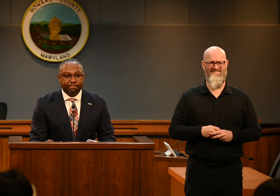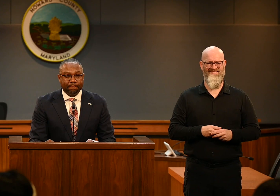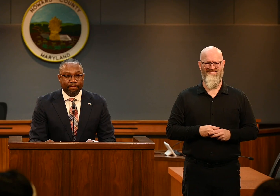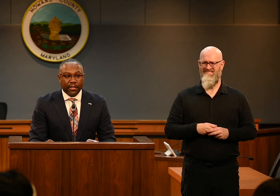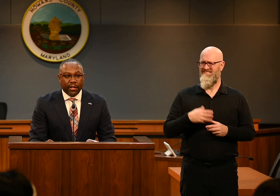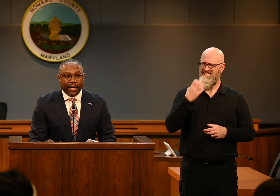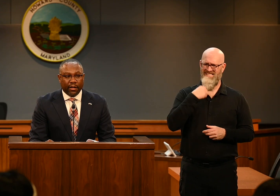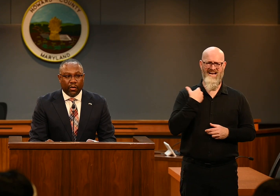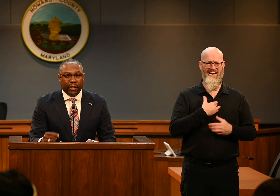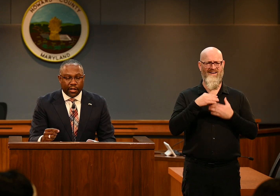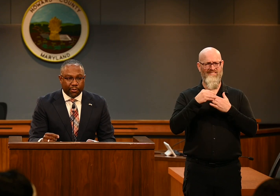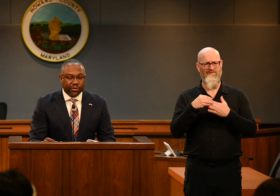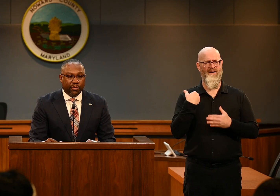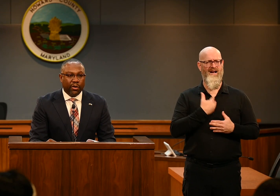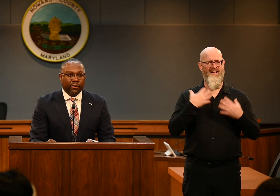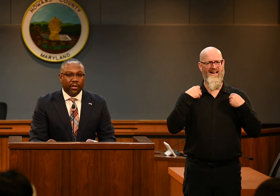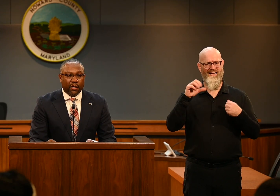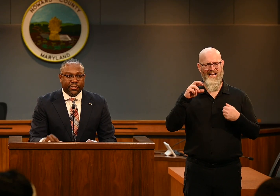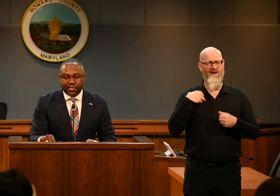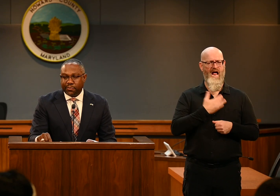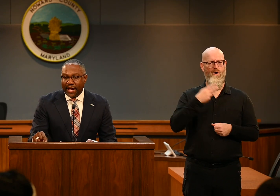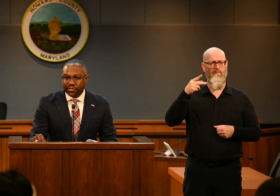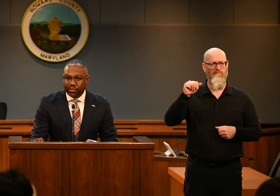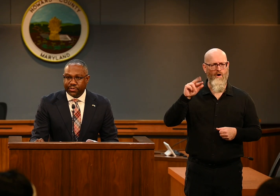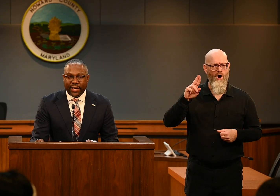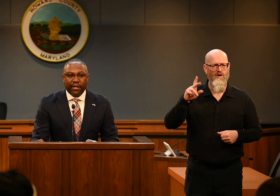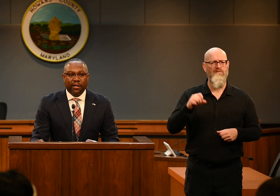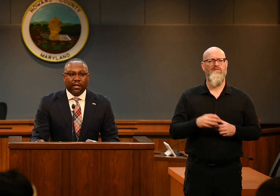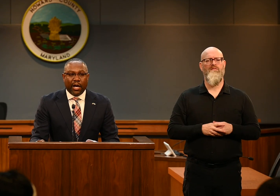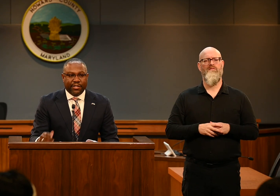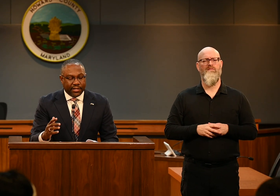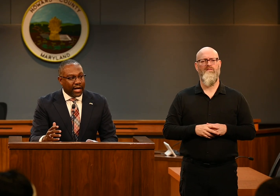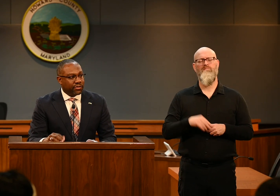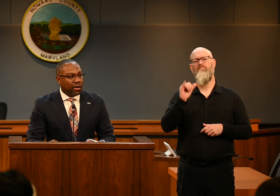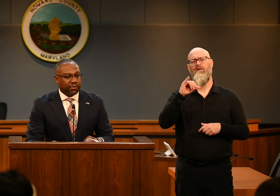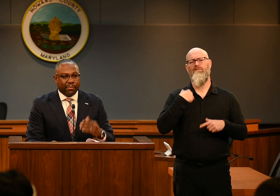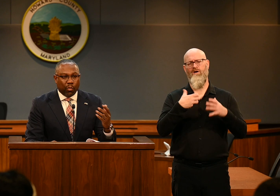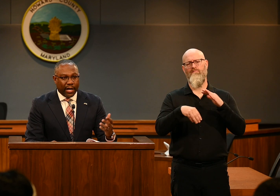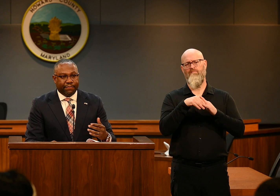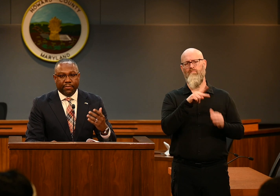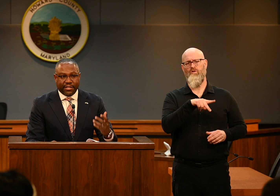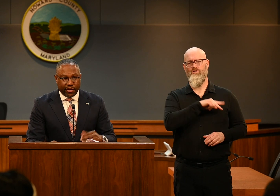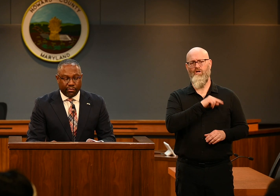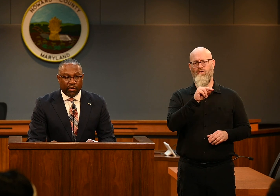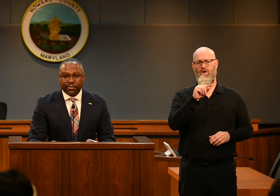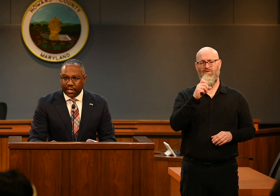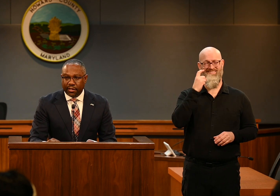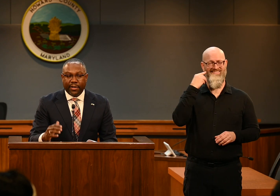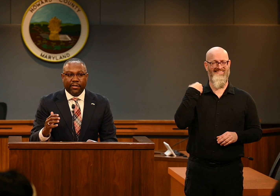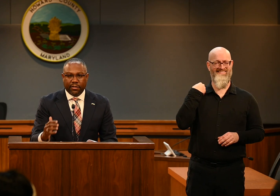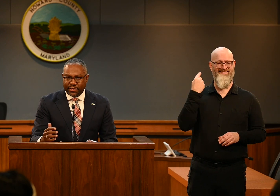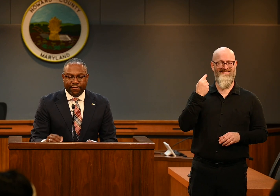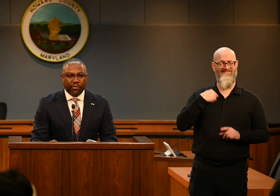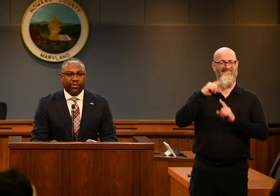parks. And on another personal note, just this past Tuesday, I was in the doctor's office with my wife and my 10-year-old son